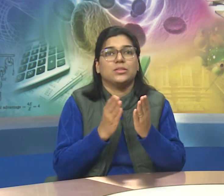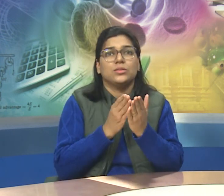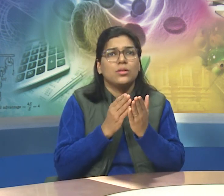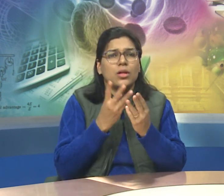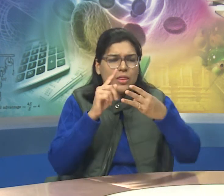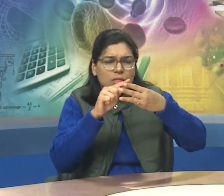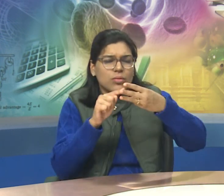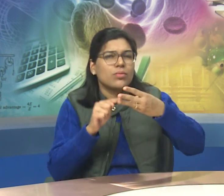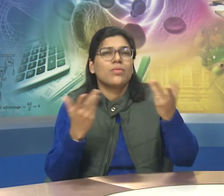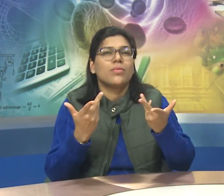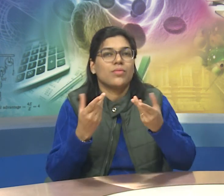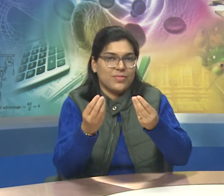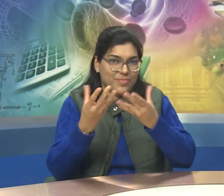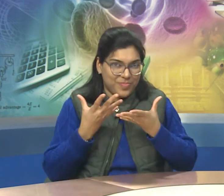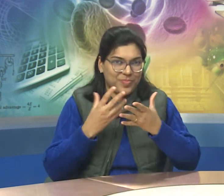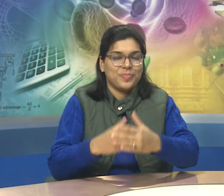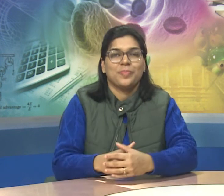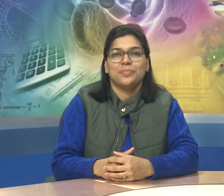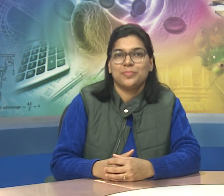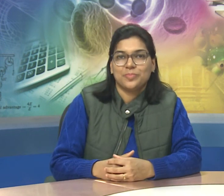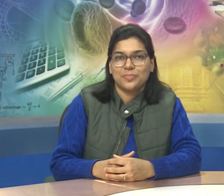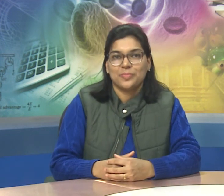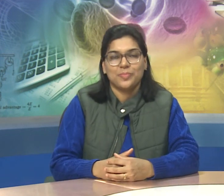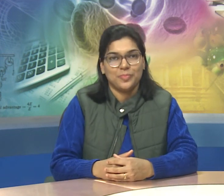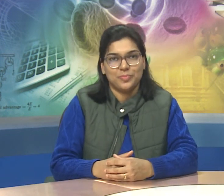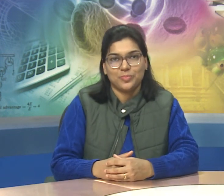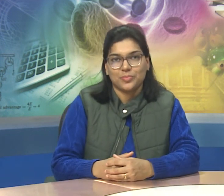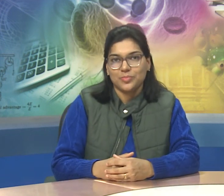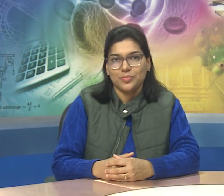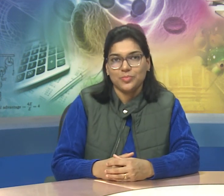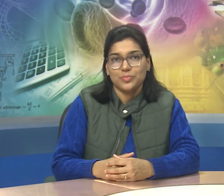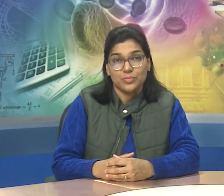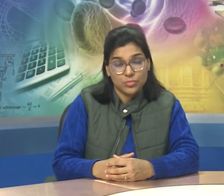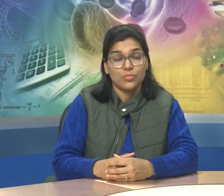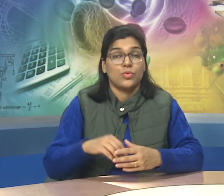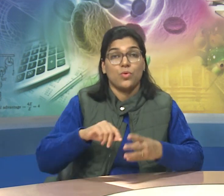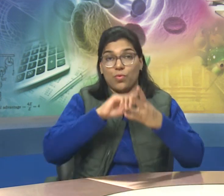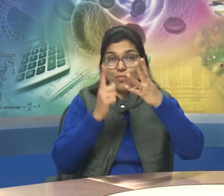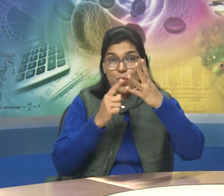by which one can overcome stress.